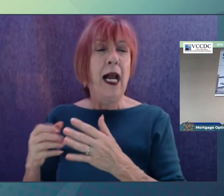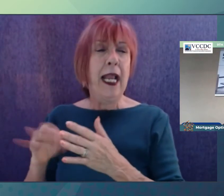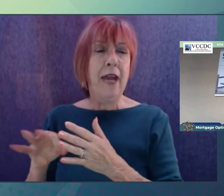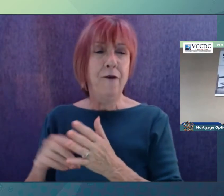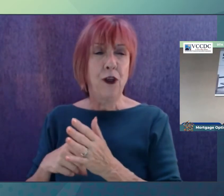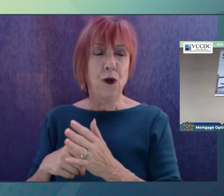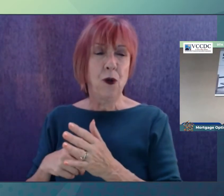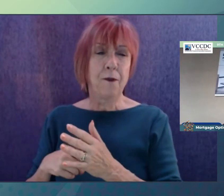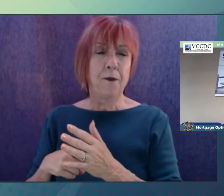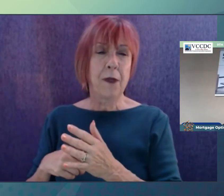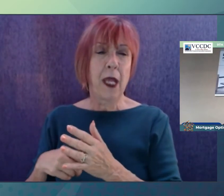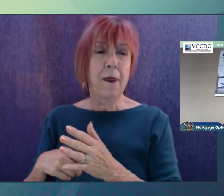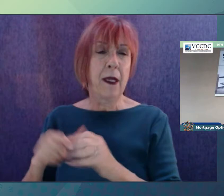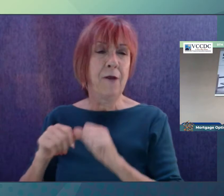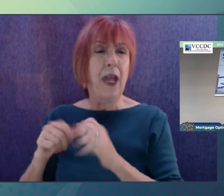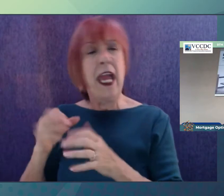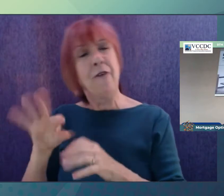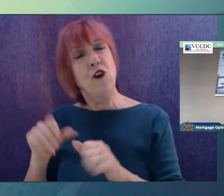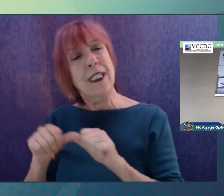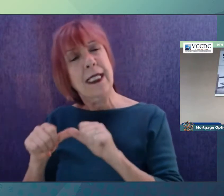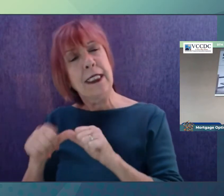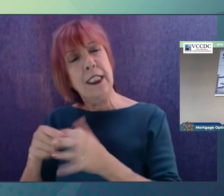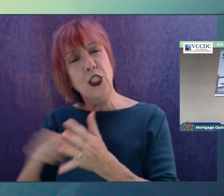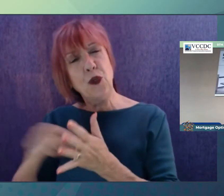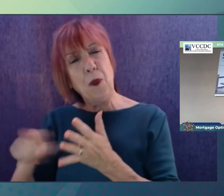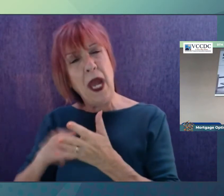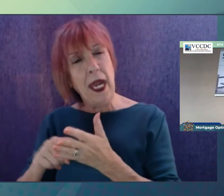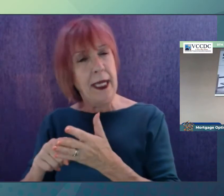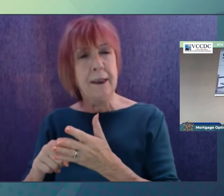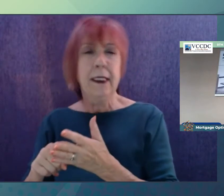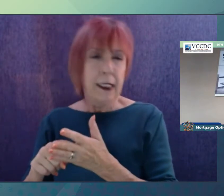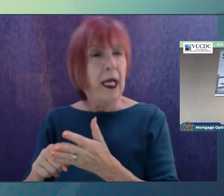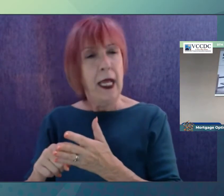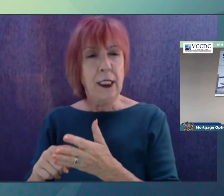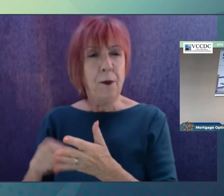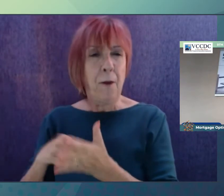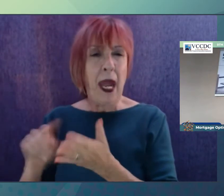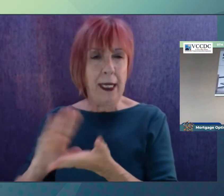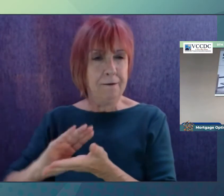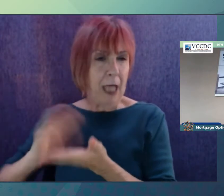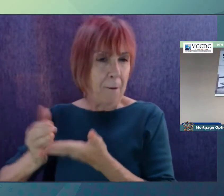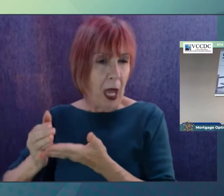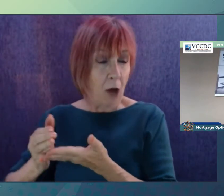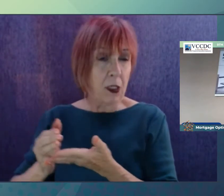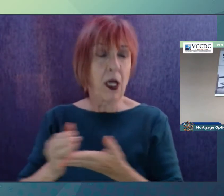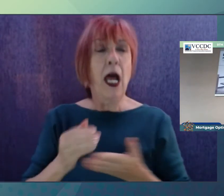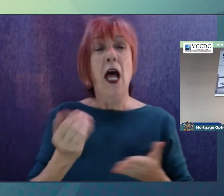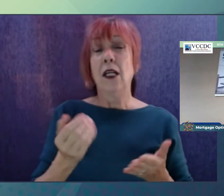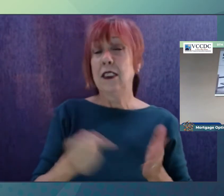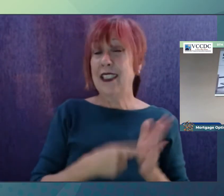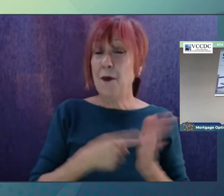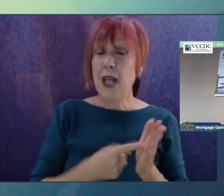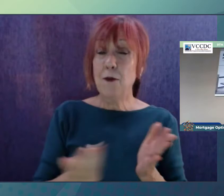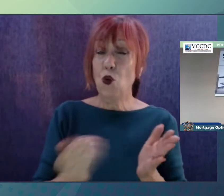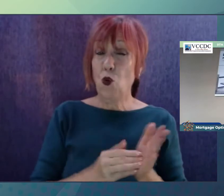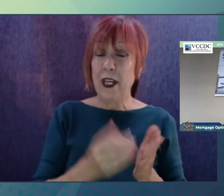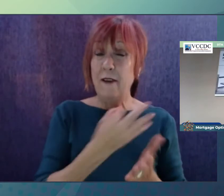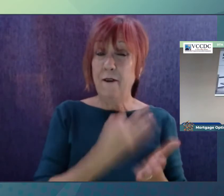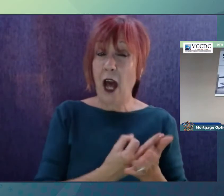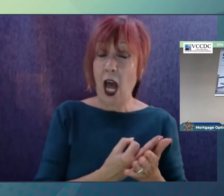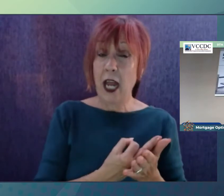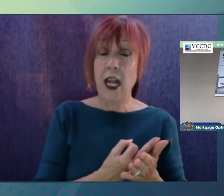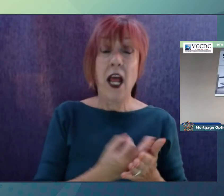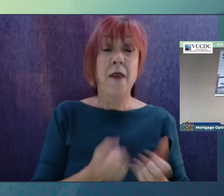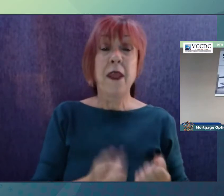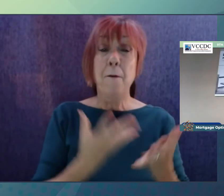rate. If interest rates drop, you won't get the benefit with a fixed rate mortgage unless you refinance again. You may reduce the